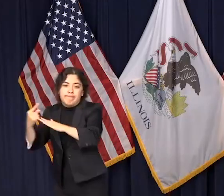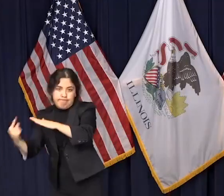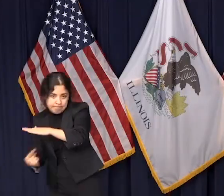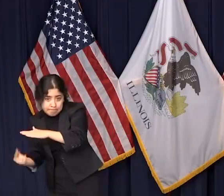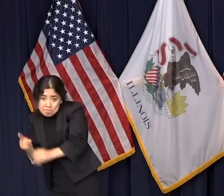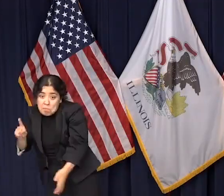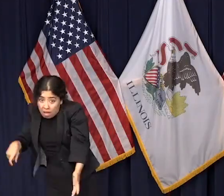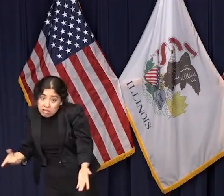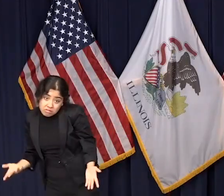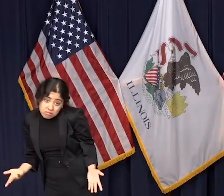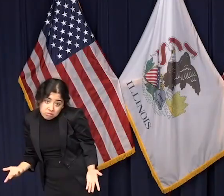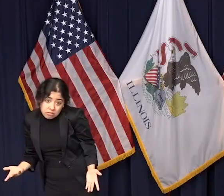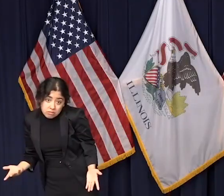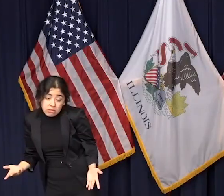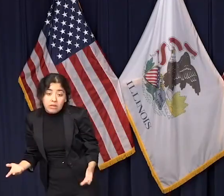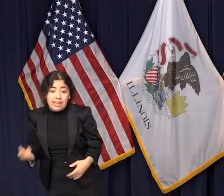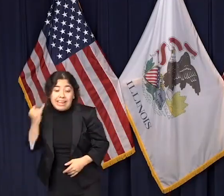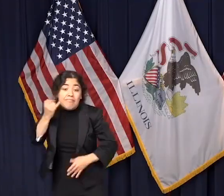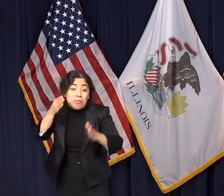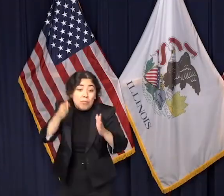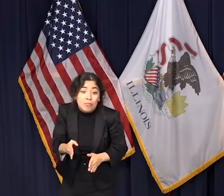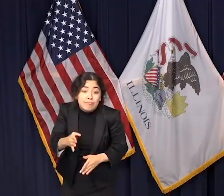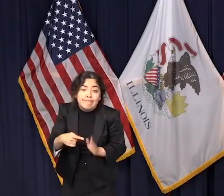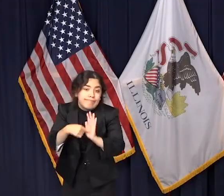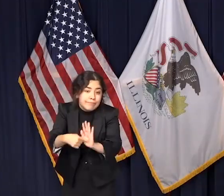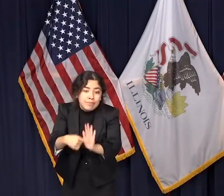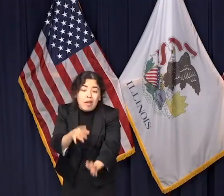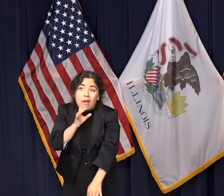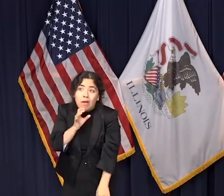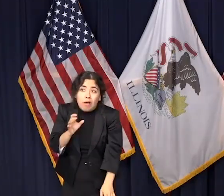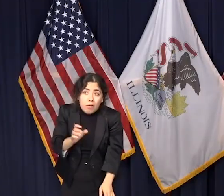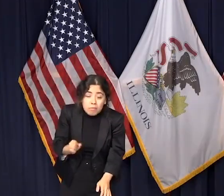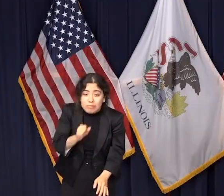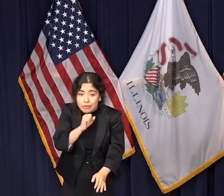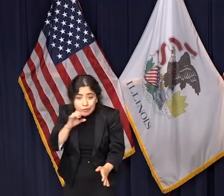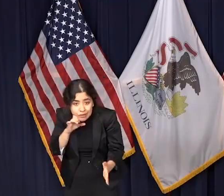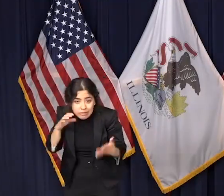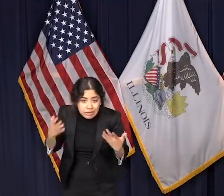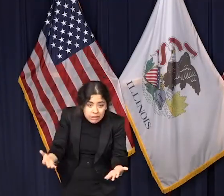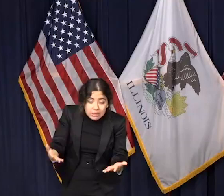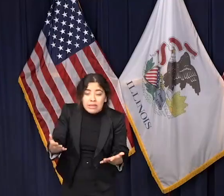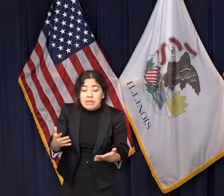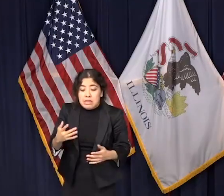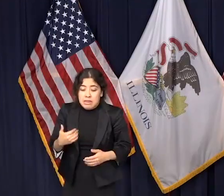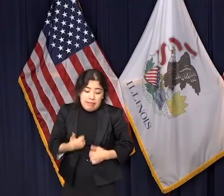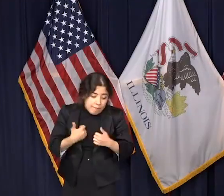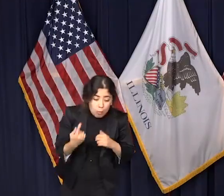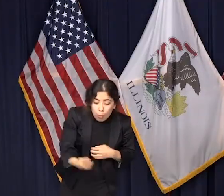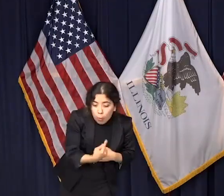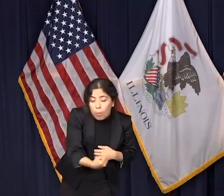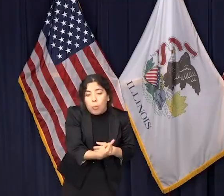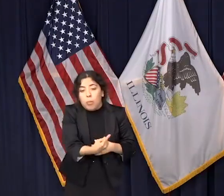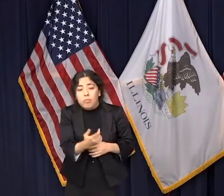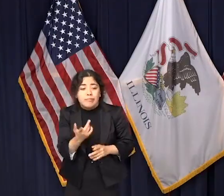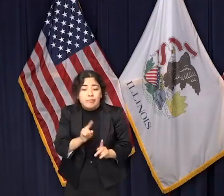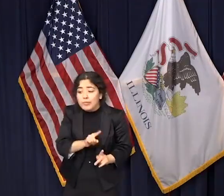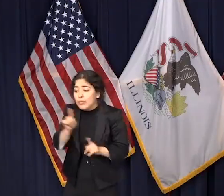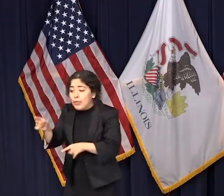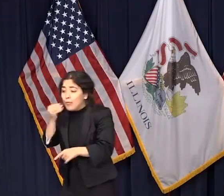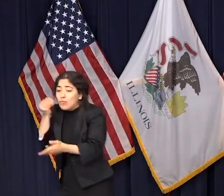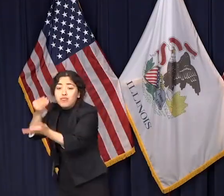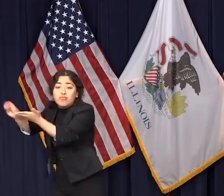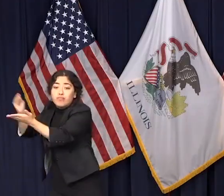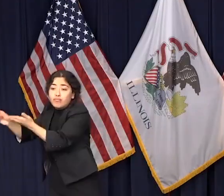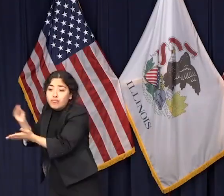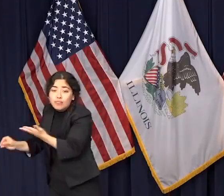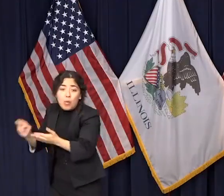for example, and needs to be able to, they live on their own, they need to be able to go to the grocery store, they need to go to the pharmacy, whatever, you don't want them leaving their